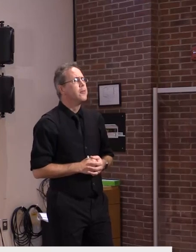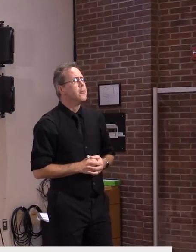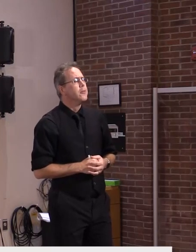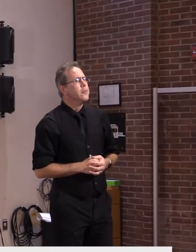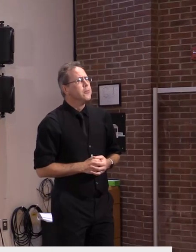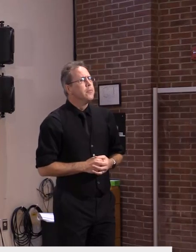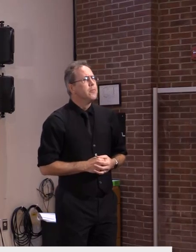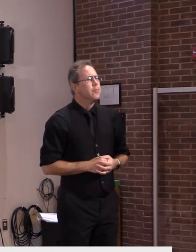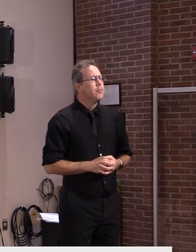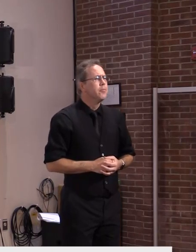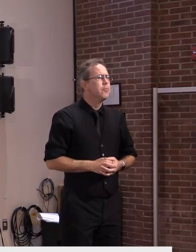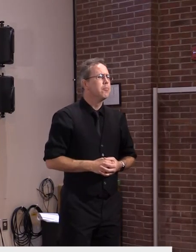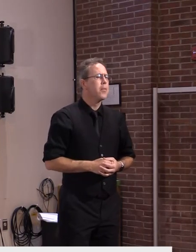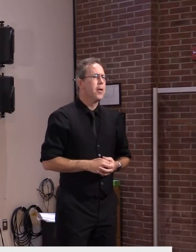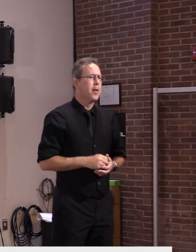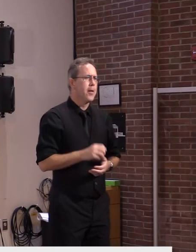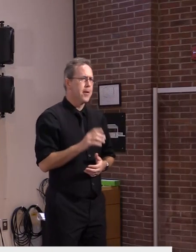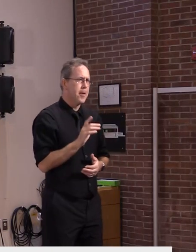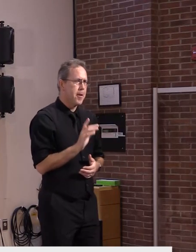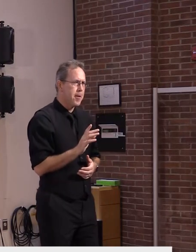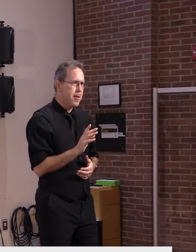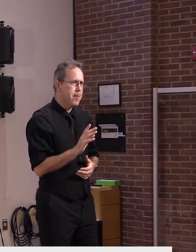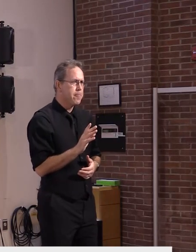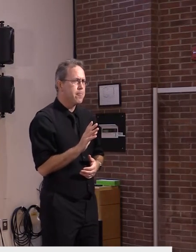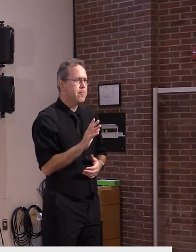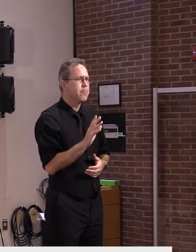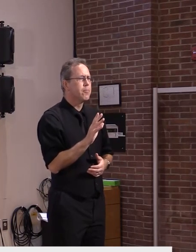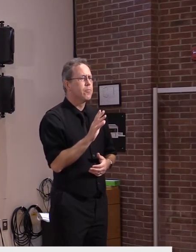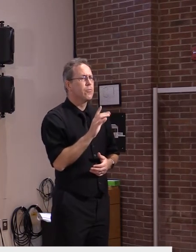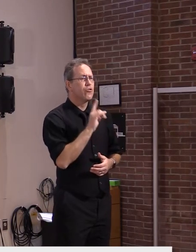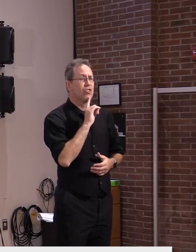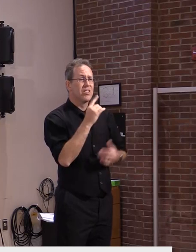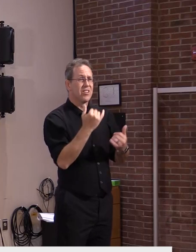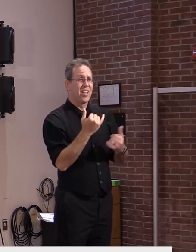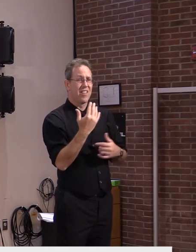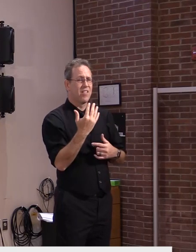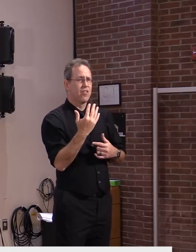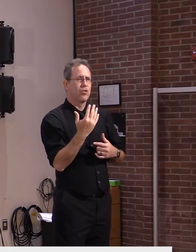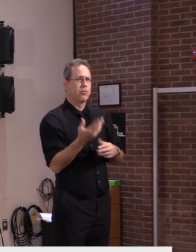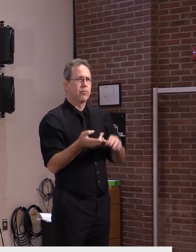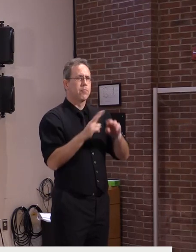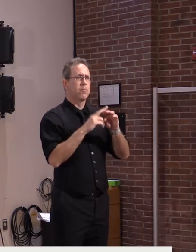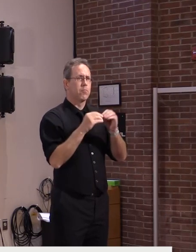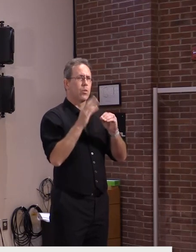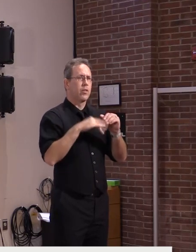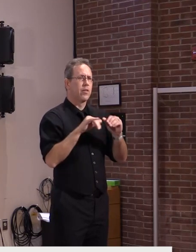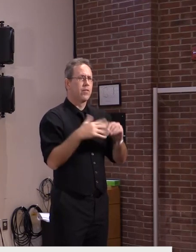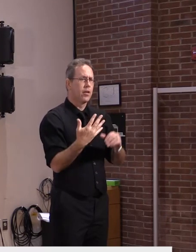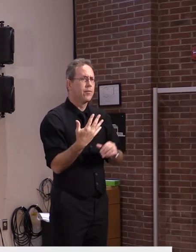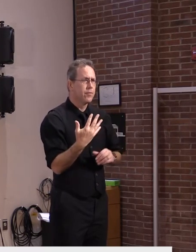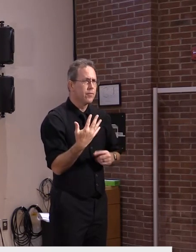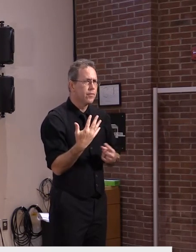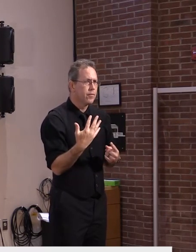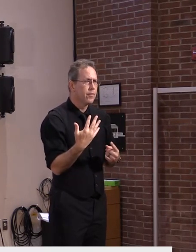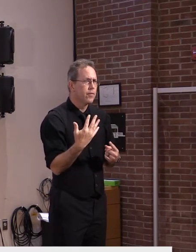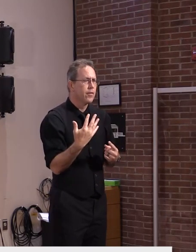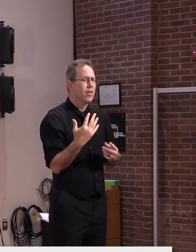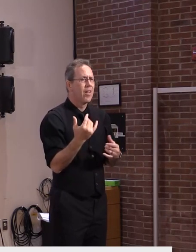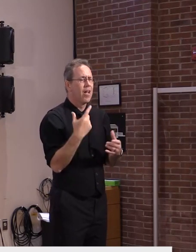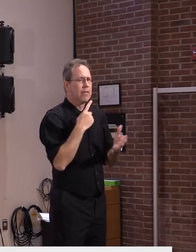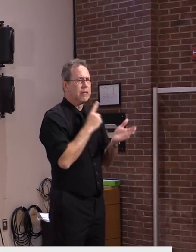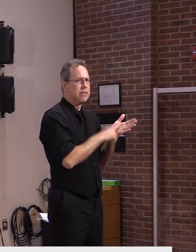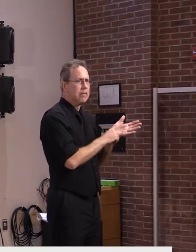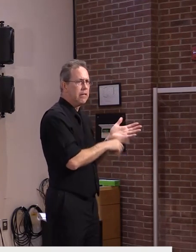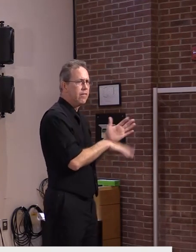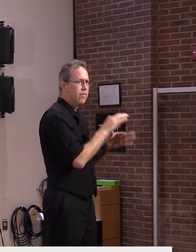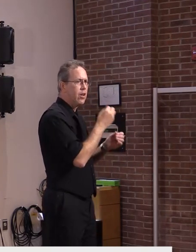I can tell you it's more than 5, but I can't give you its exact number. I can get back to you on that. I know that as